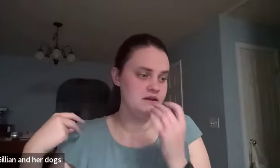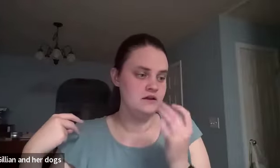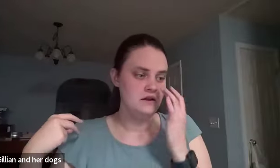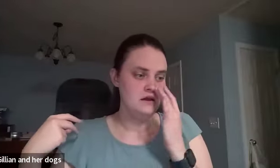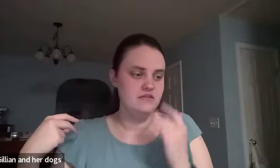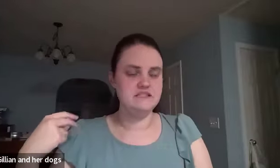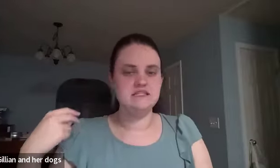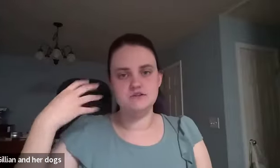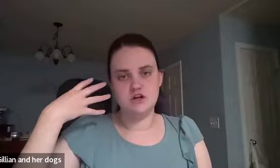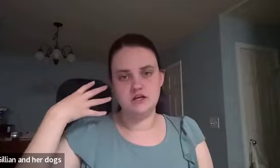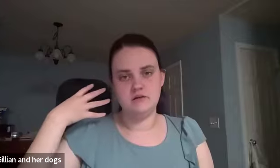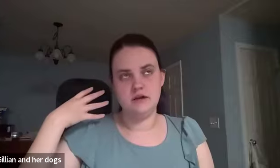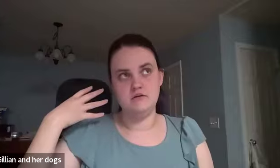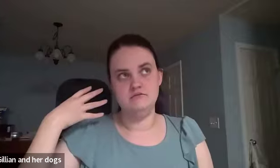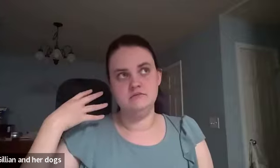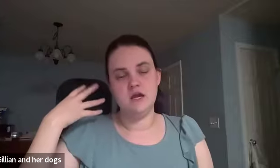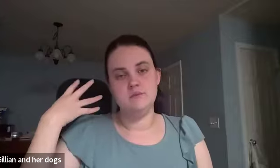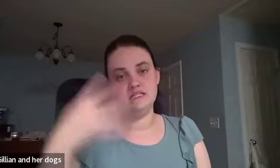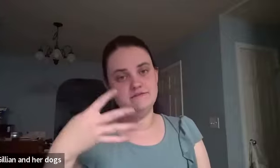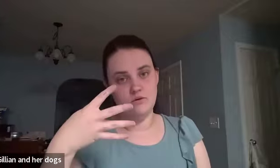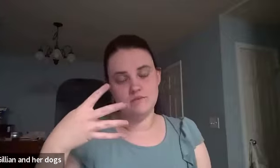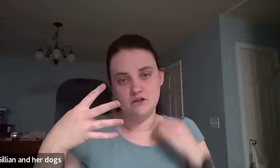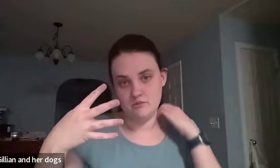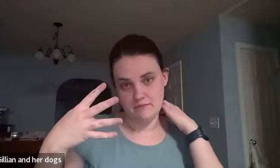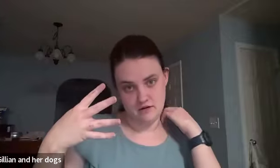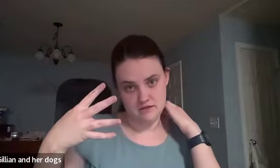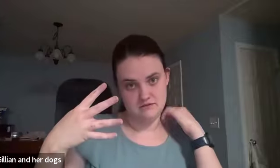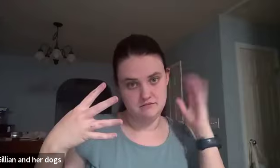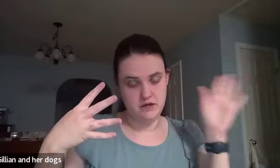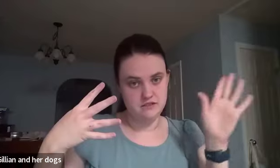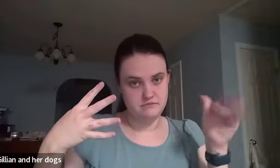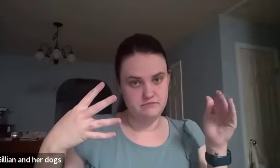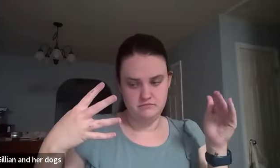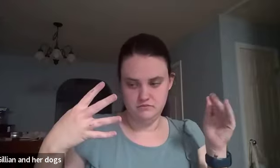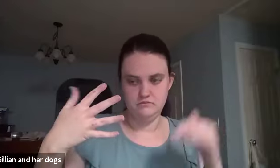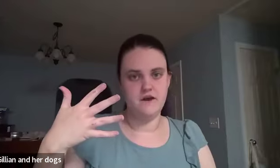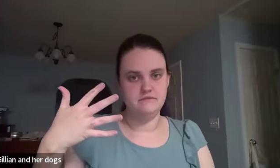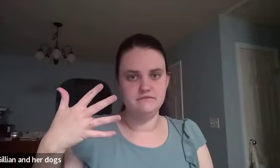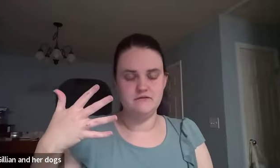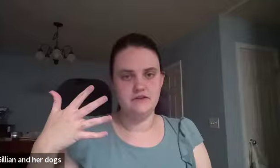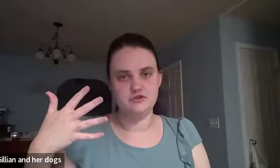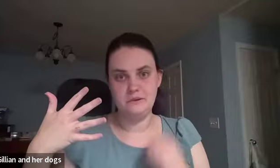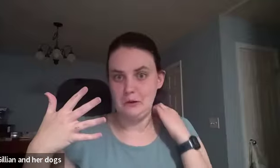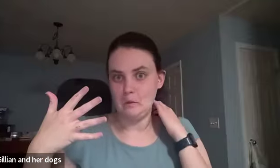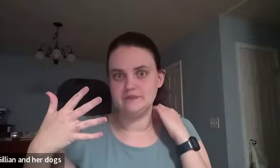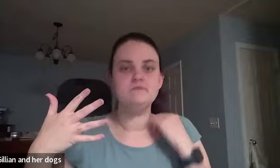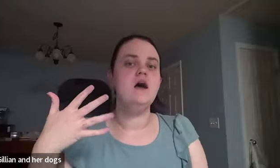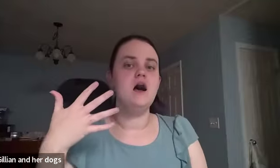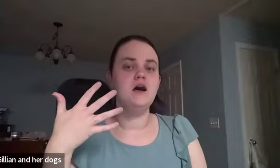me, let's say I was talking about, I'm gonna say four. I'm gonna include my parents. Parents, five. I forget there's one more. Oops.